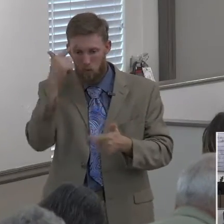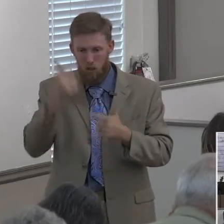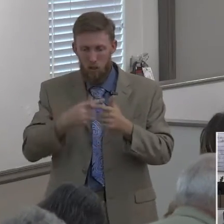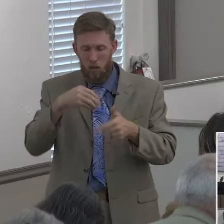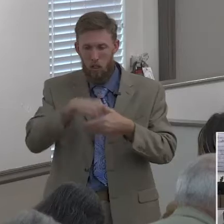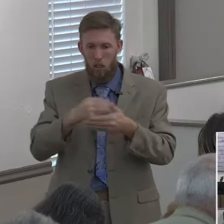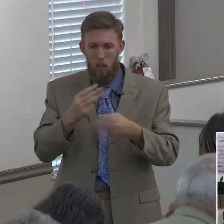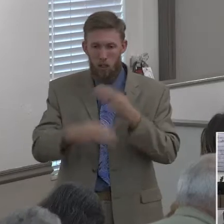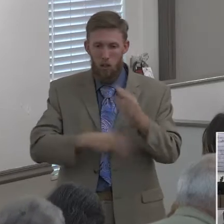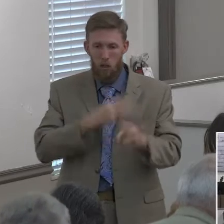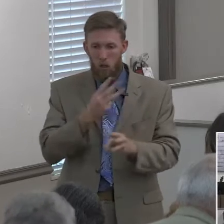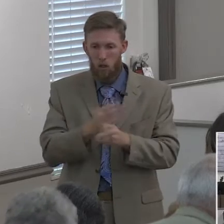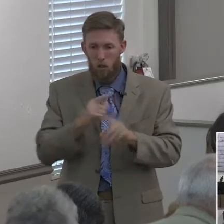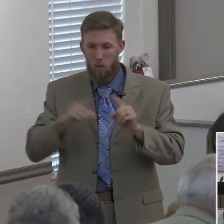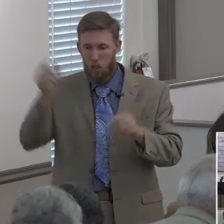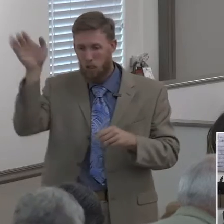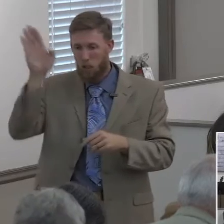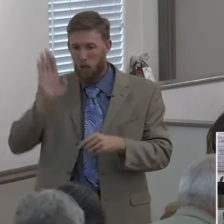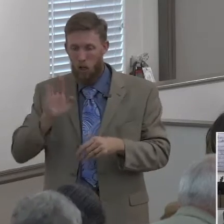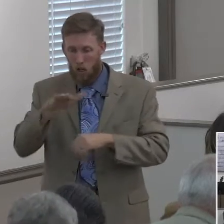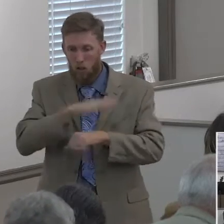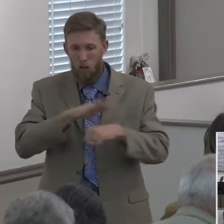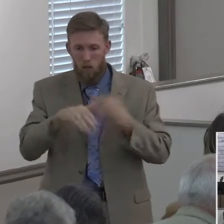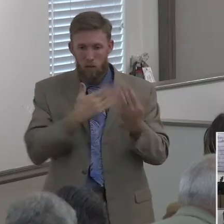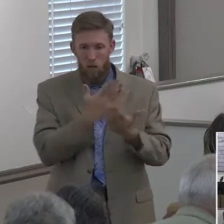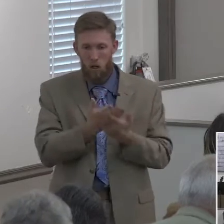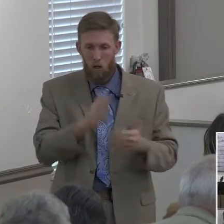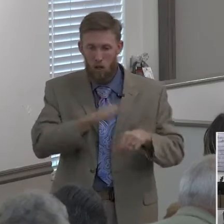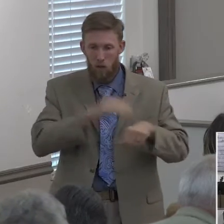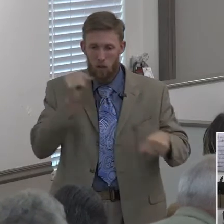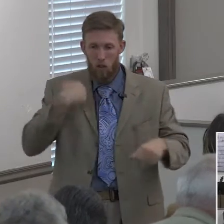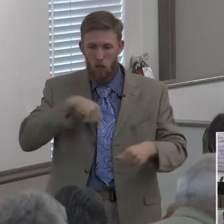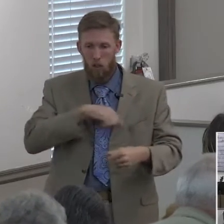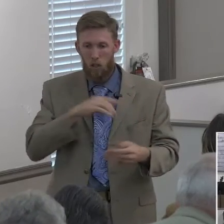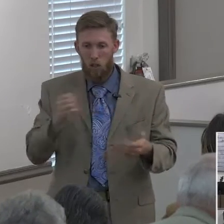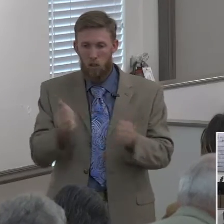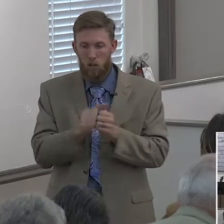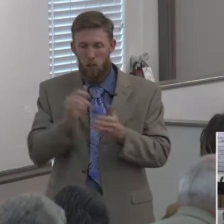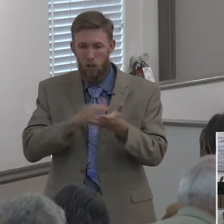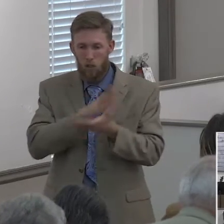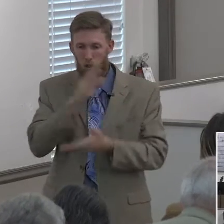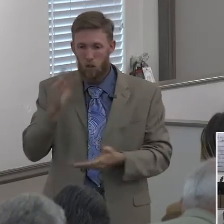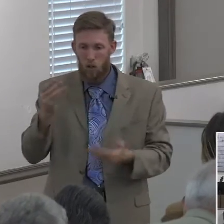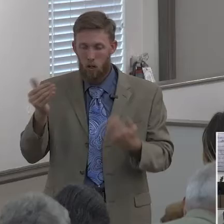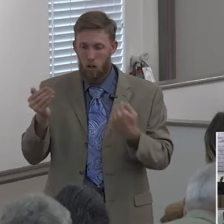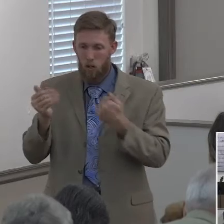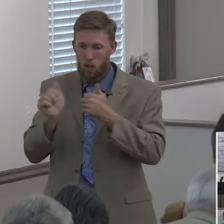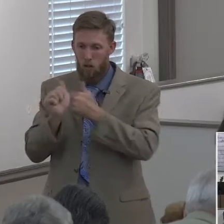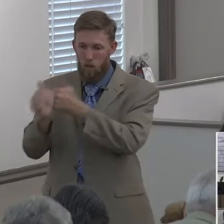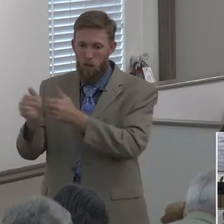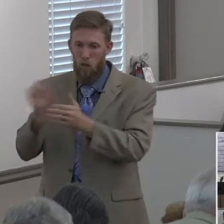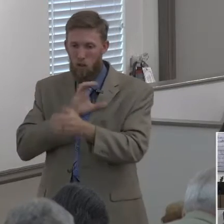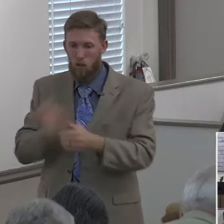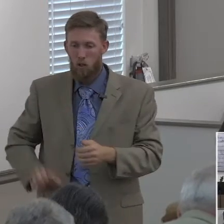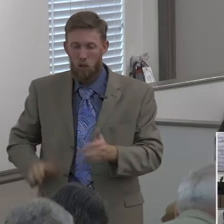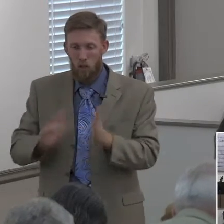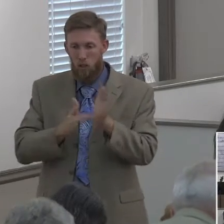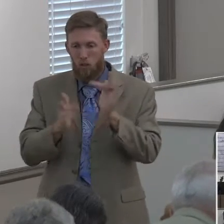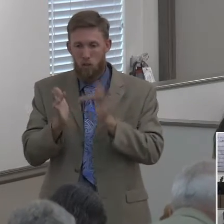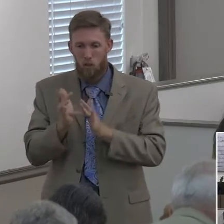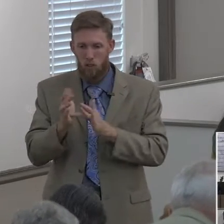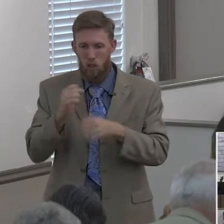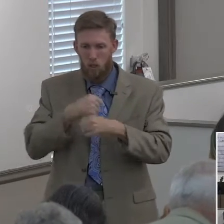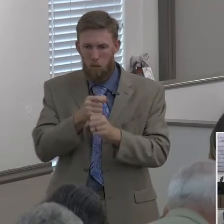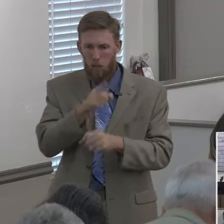in the world. But the God of all grace, who hath called us unto His eternal glory by Christ Jesus, after that you've suffered a